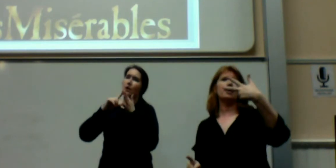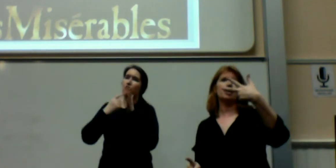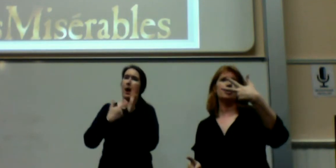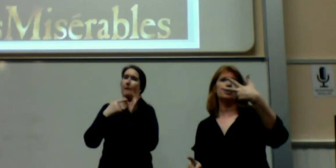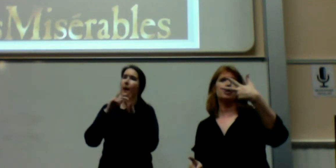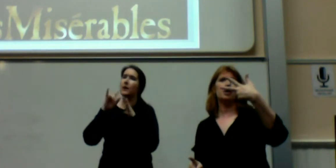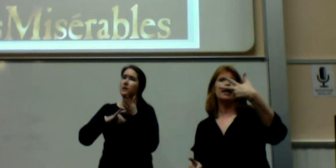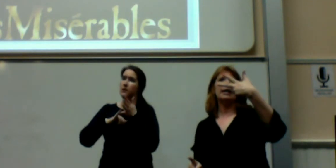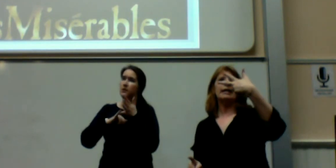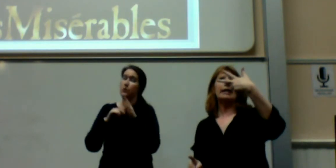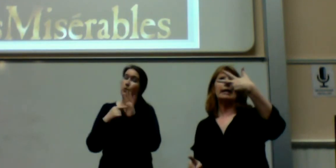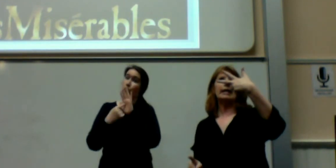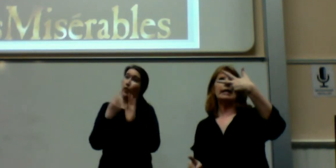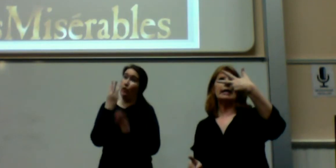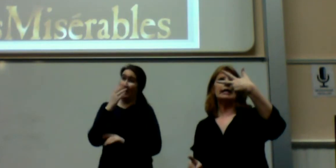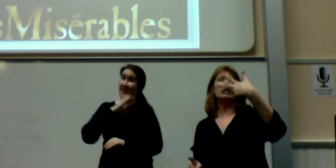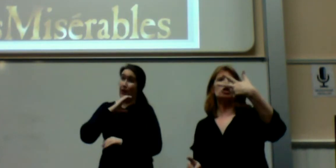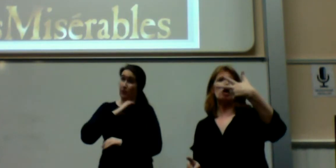three characters